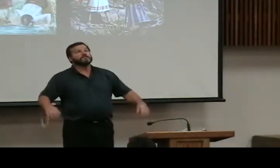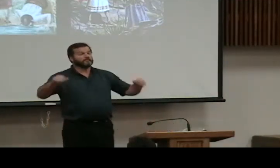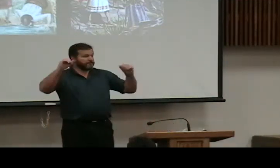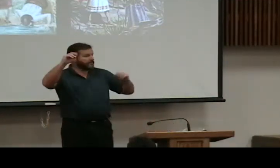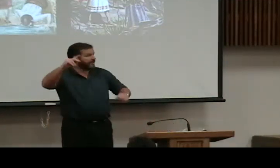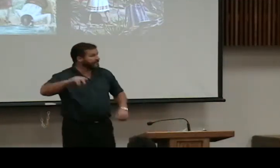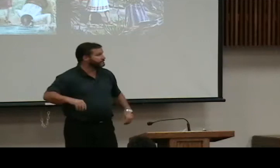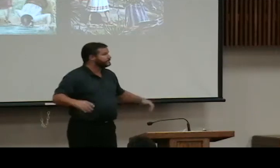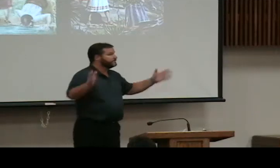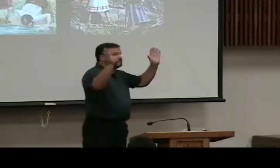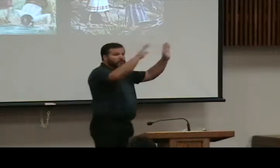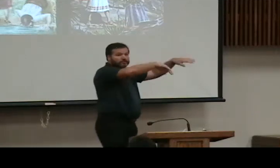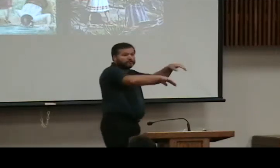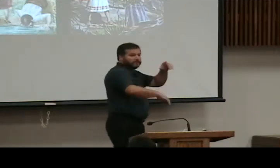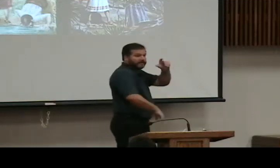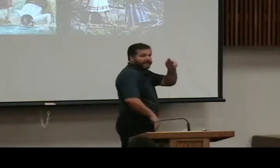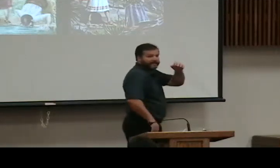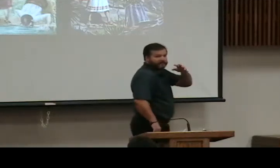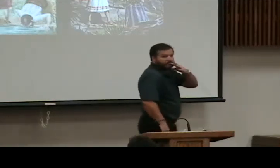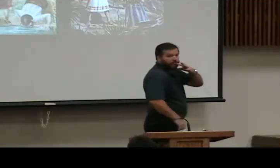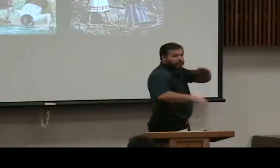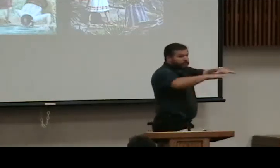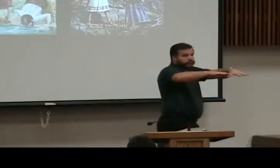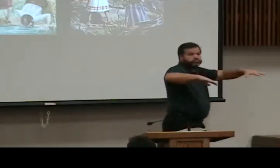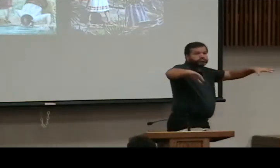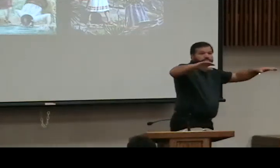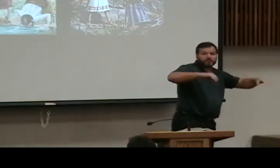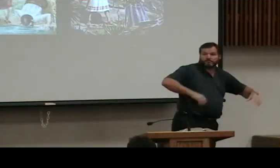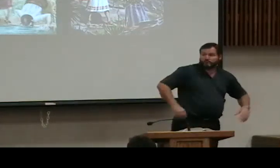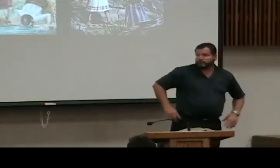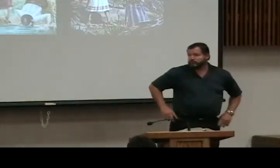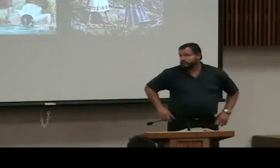Okay. Go to the, get a drink of water.